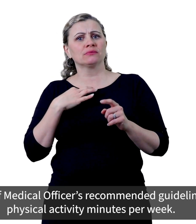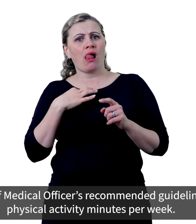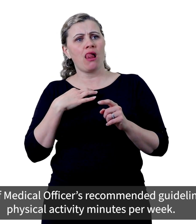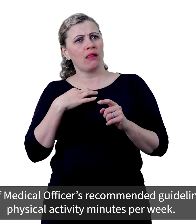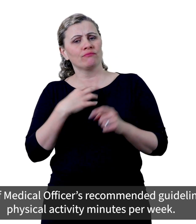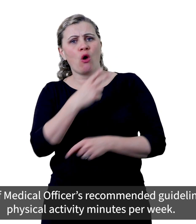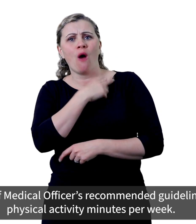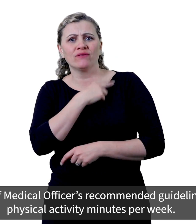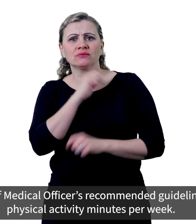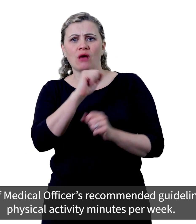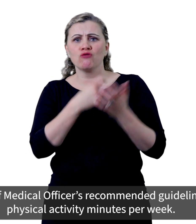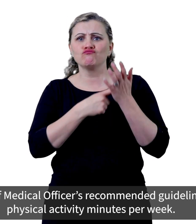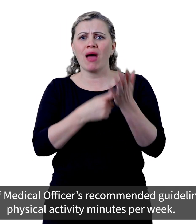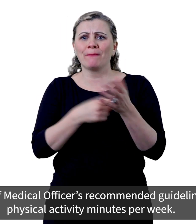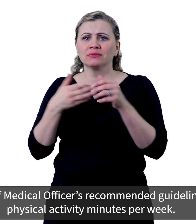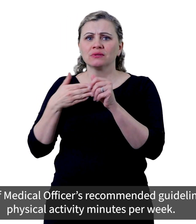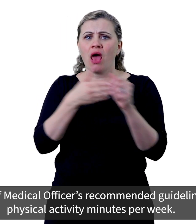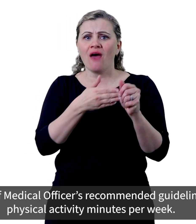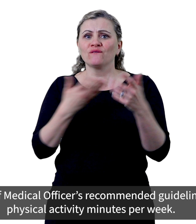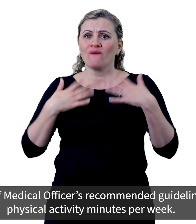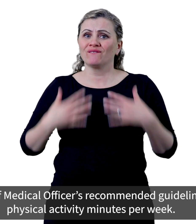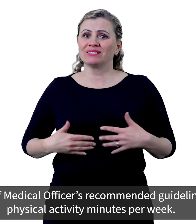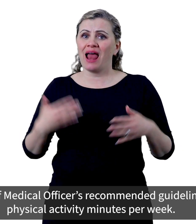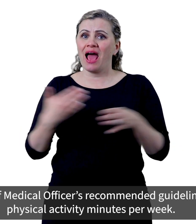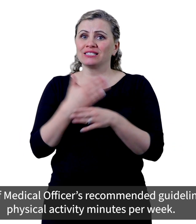recommended guidelines for physical activity minutes per week.